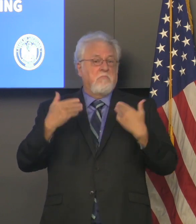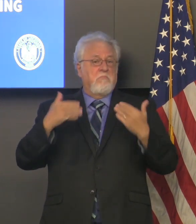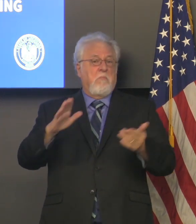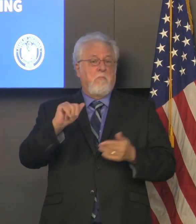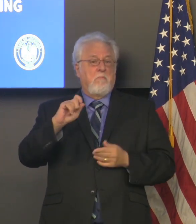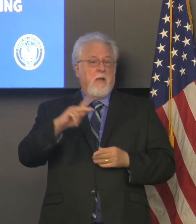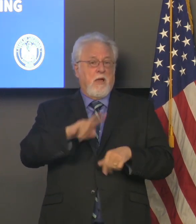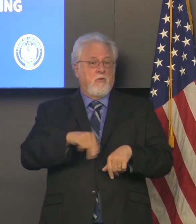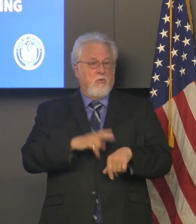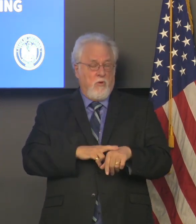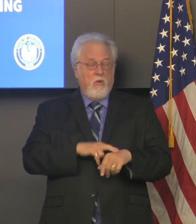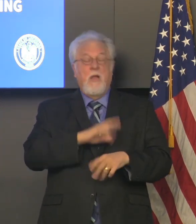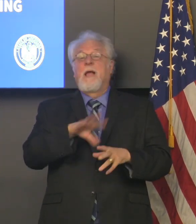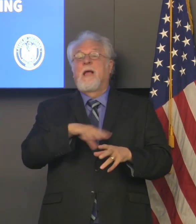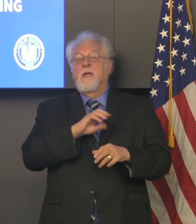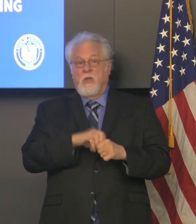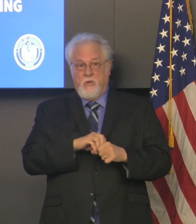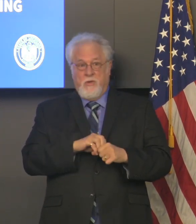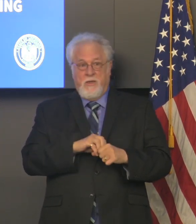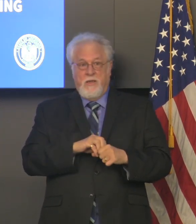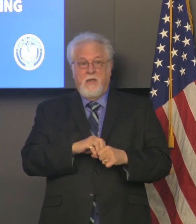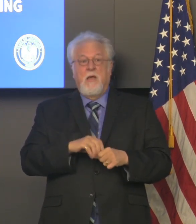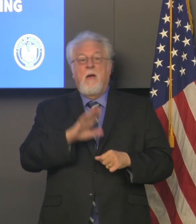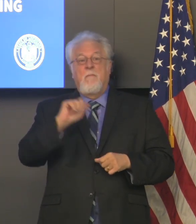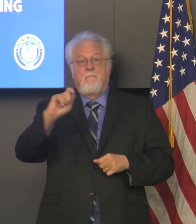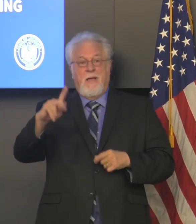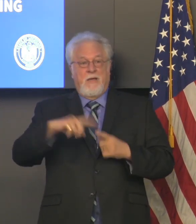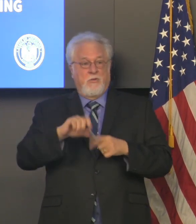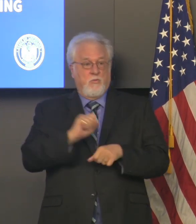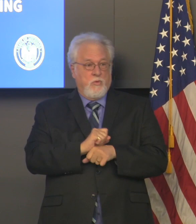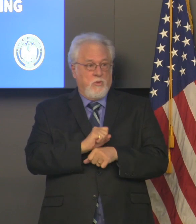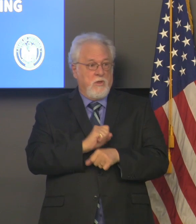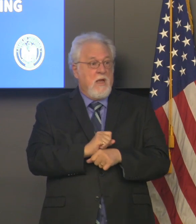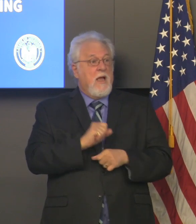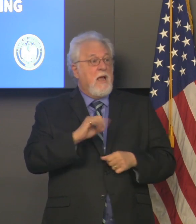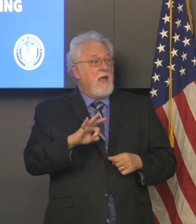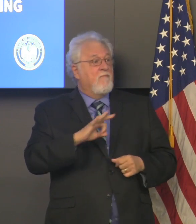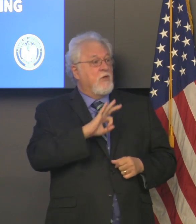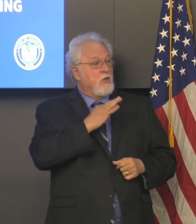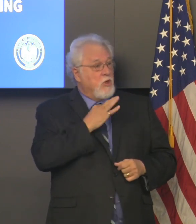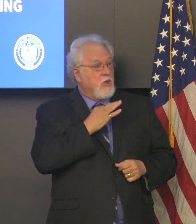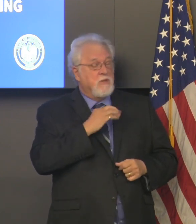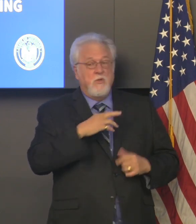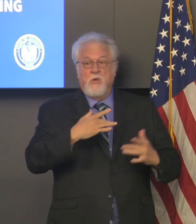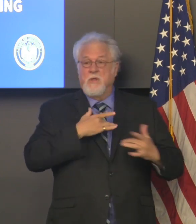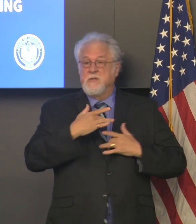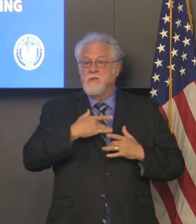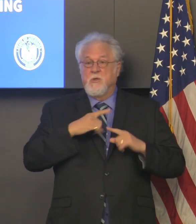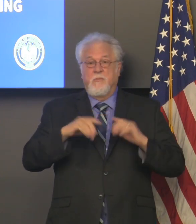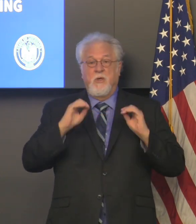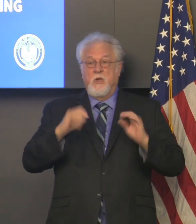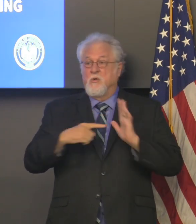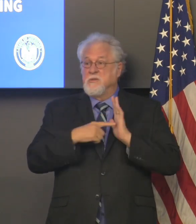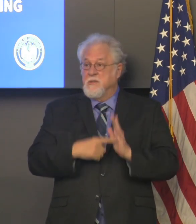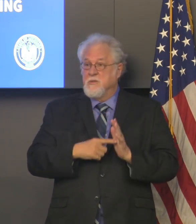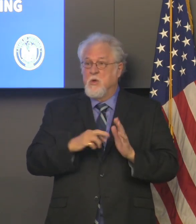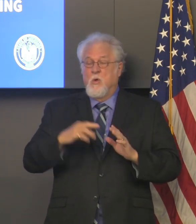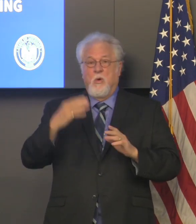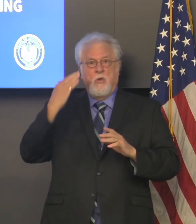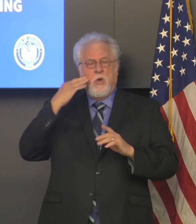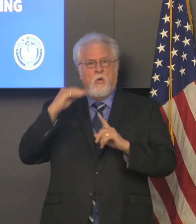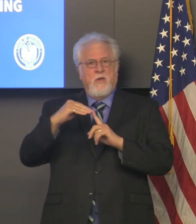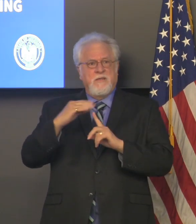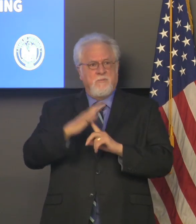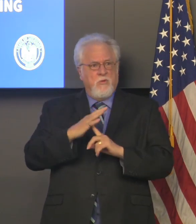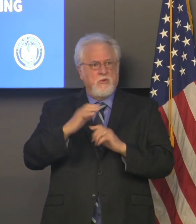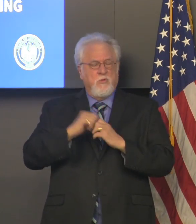normal activities, including going back to work. If you are curious or concerned but don't have symptoms or known exposure to someone